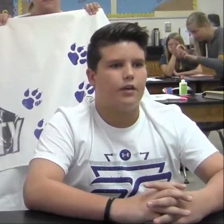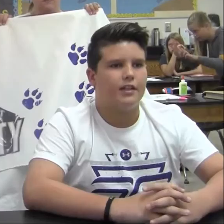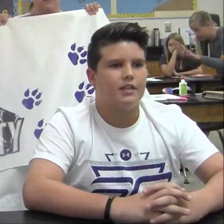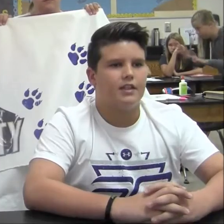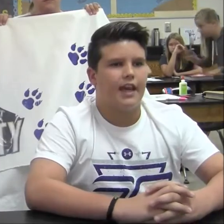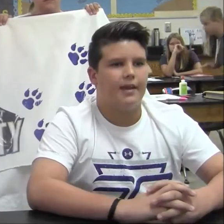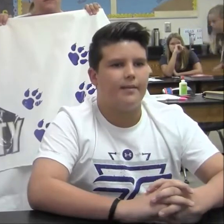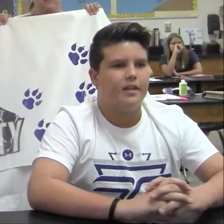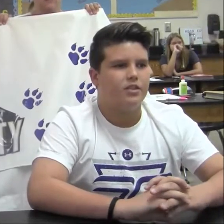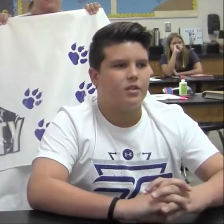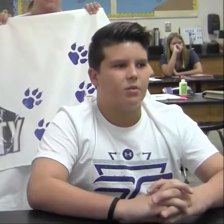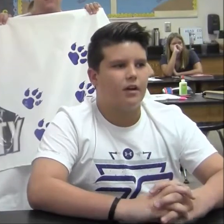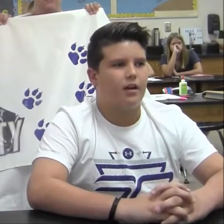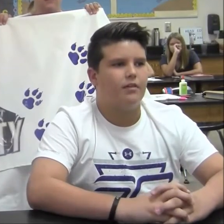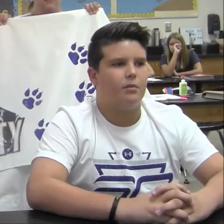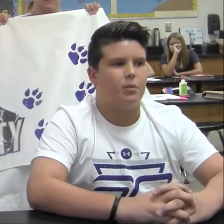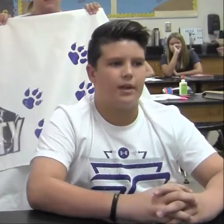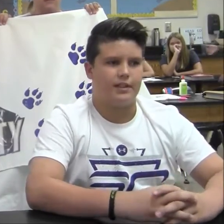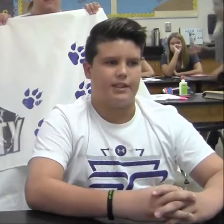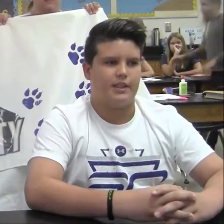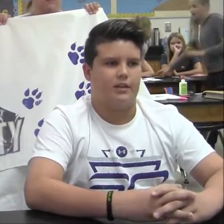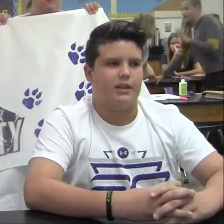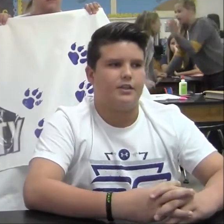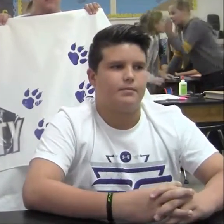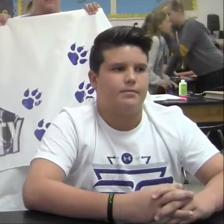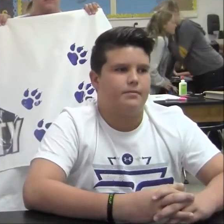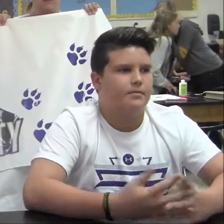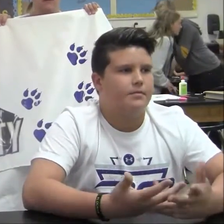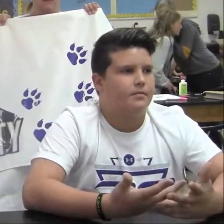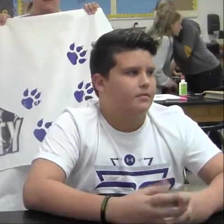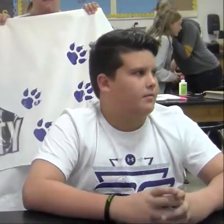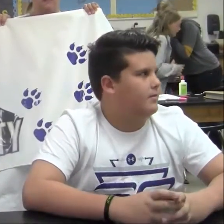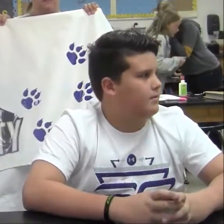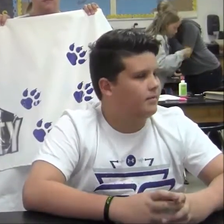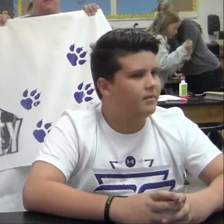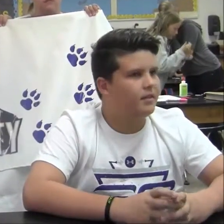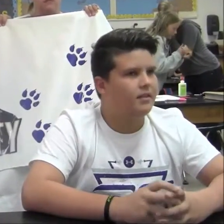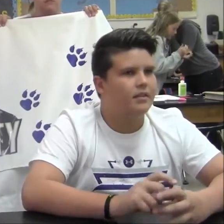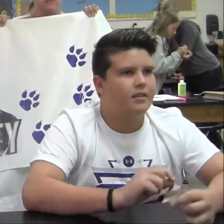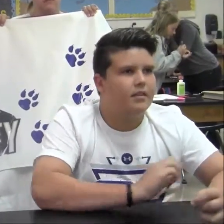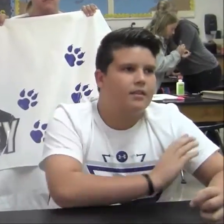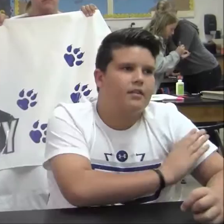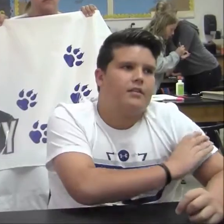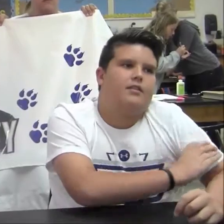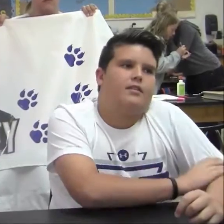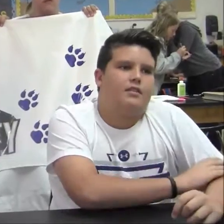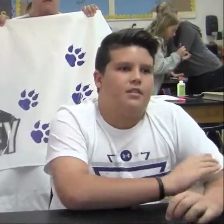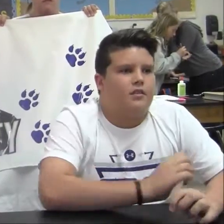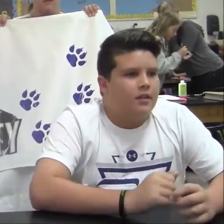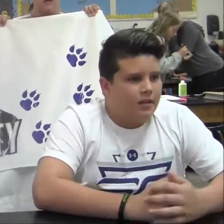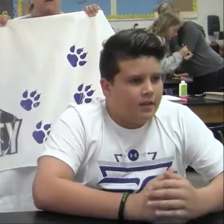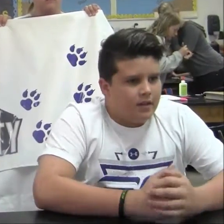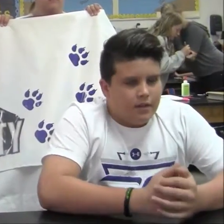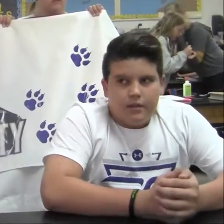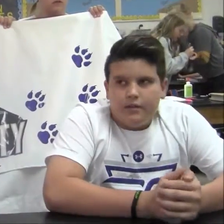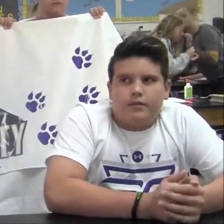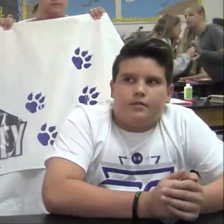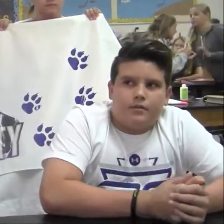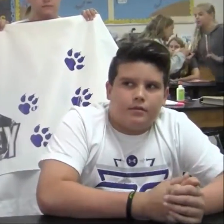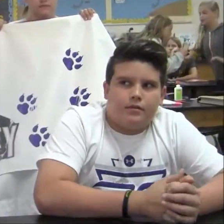plan on going to the game to support our football players and cheerleaders. Today we'll have morning thunderstorms with a high temperature of 83 degrees with a